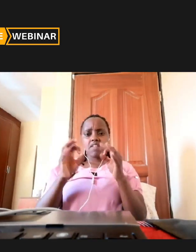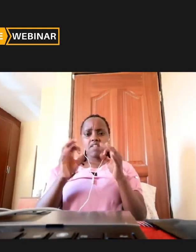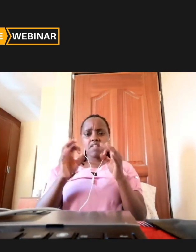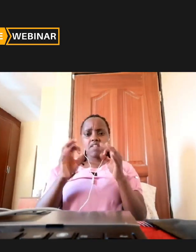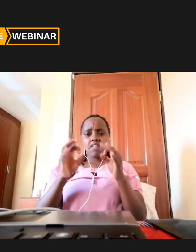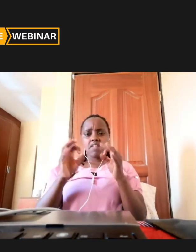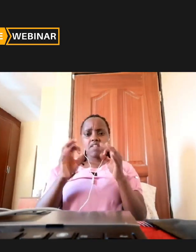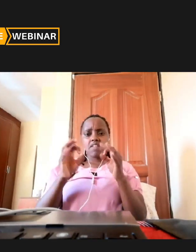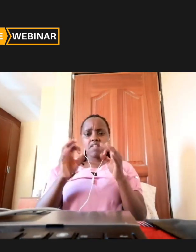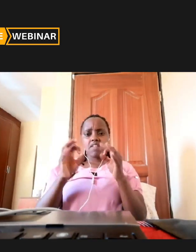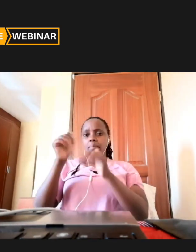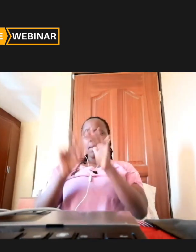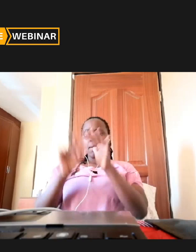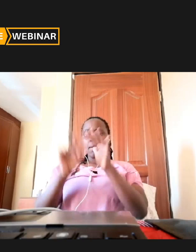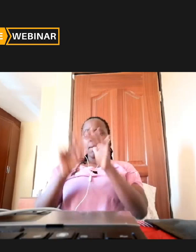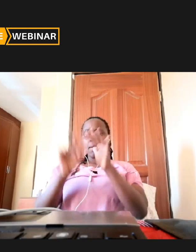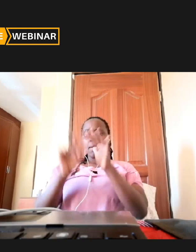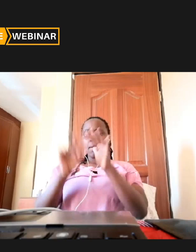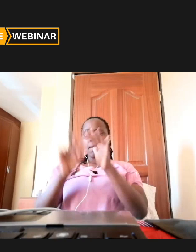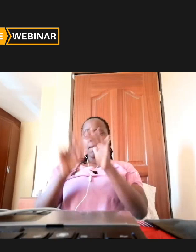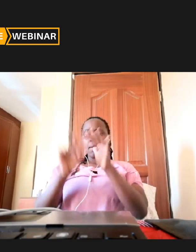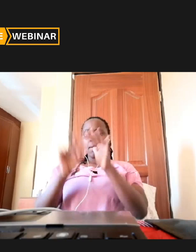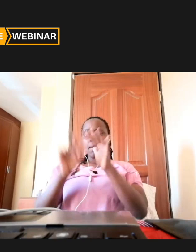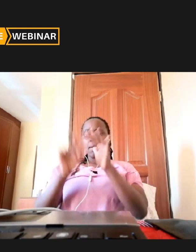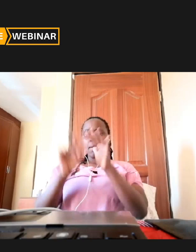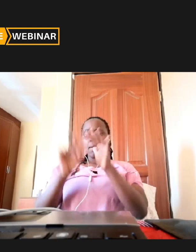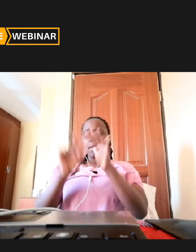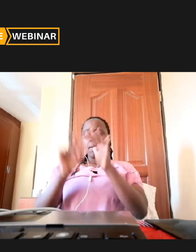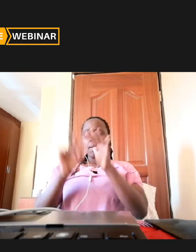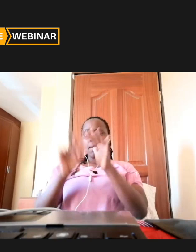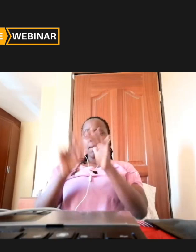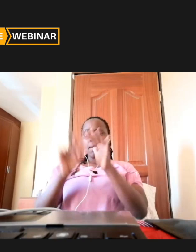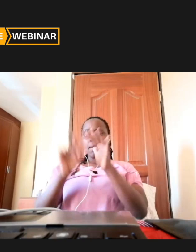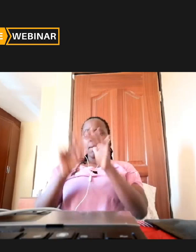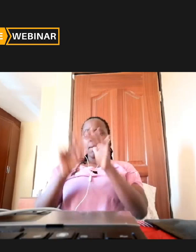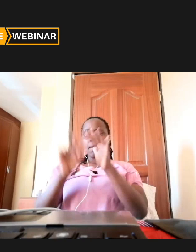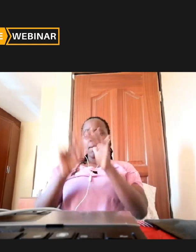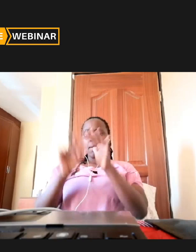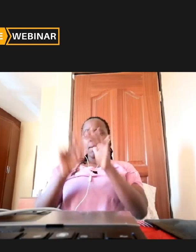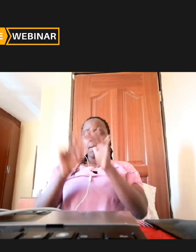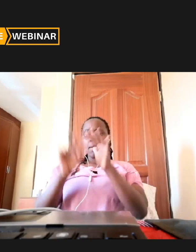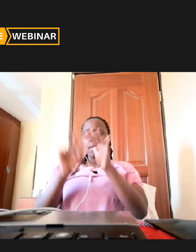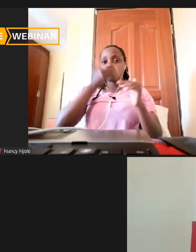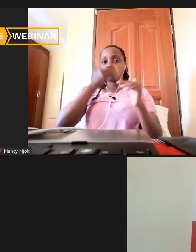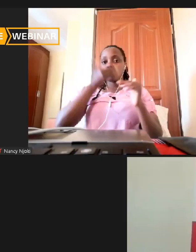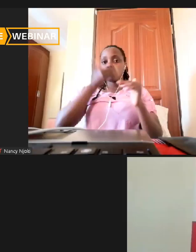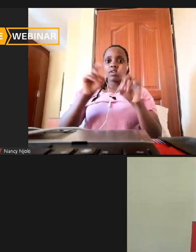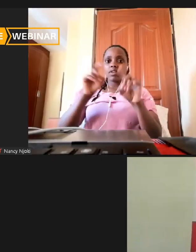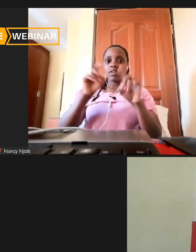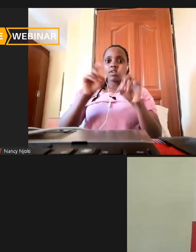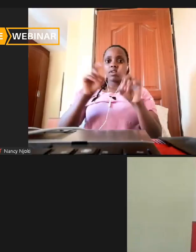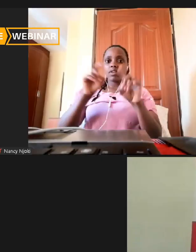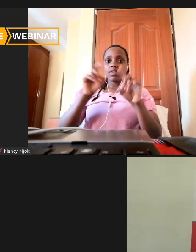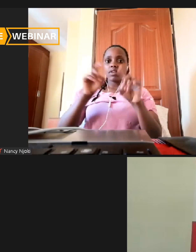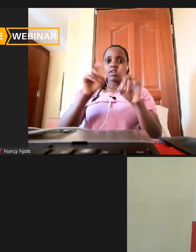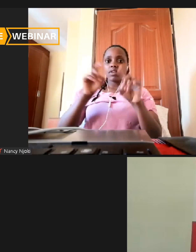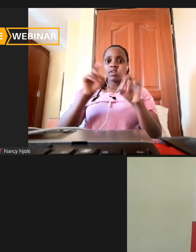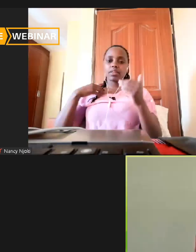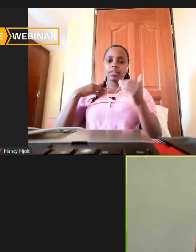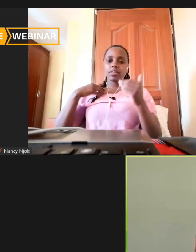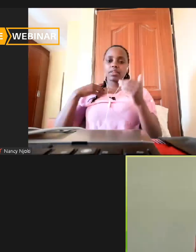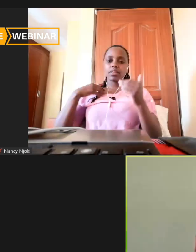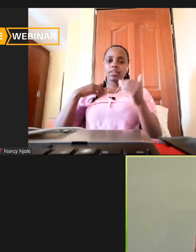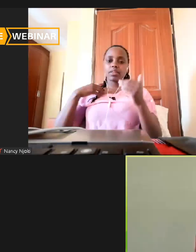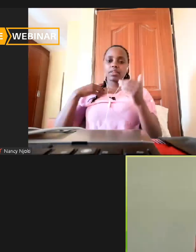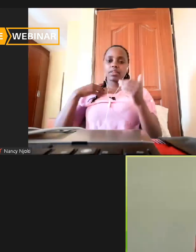others that may arise, I am ready to answer them when they arise. I thank you. Thank you so much